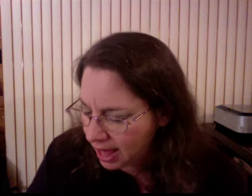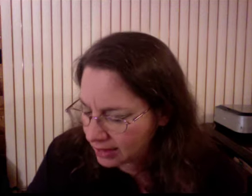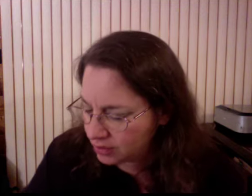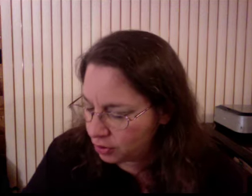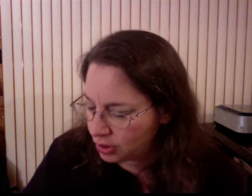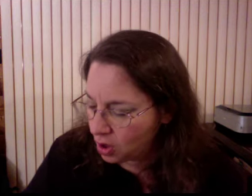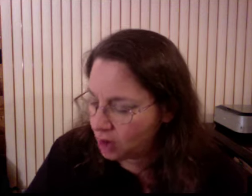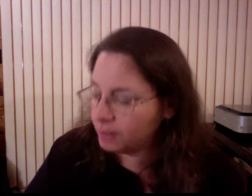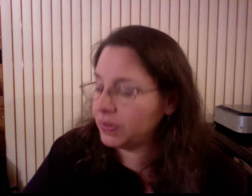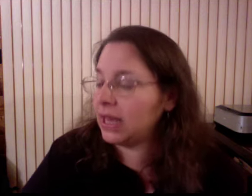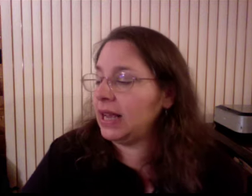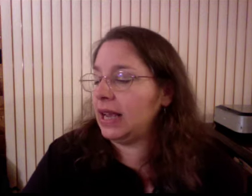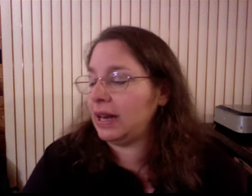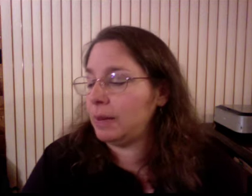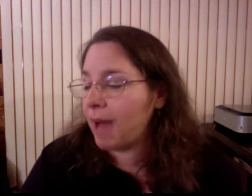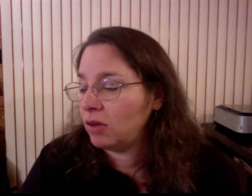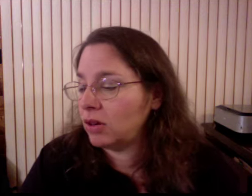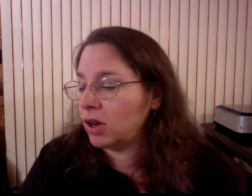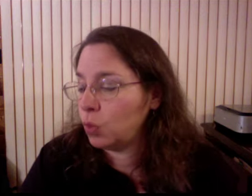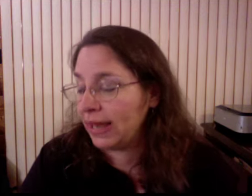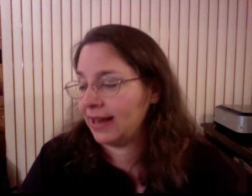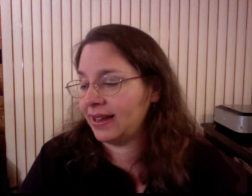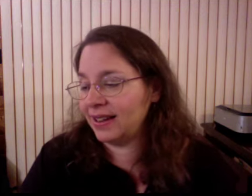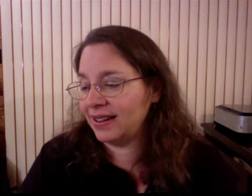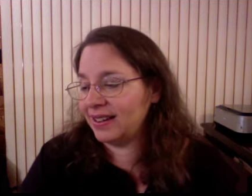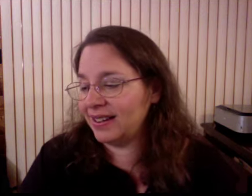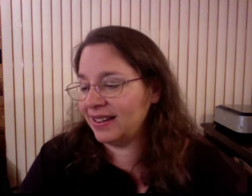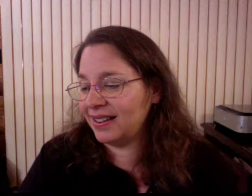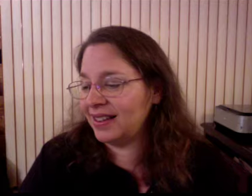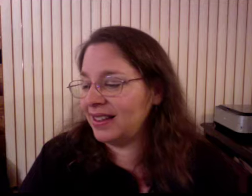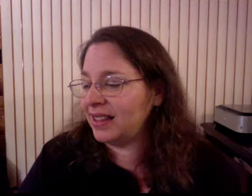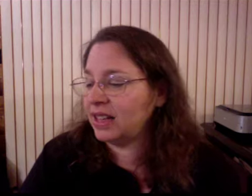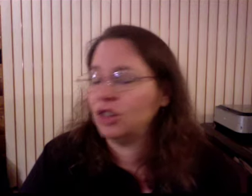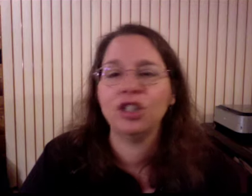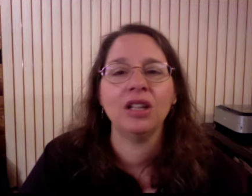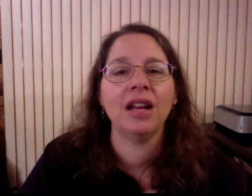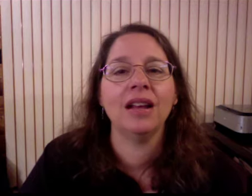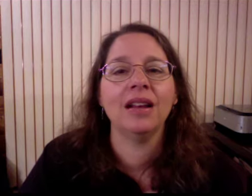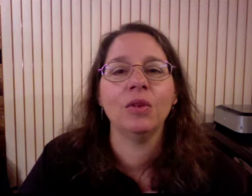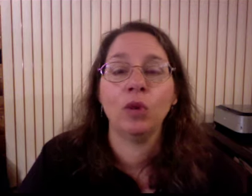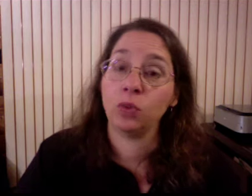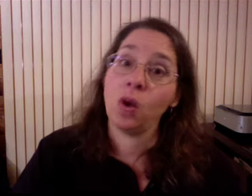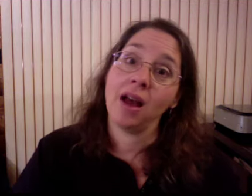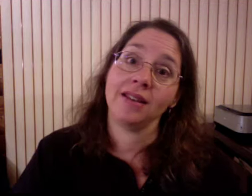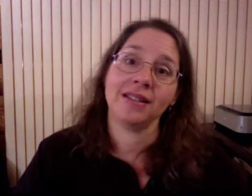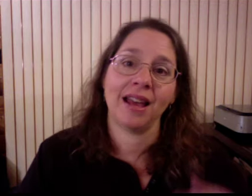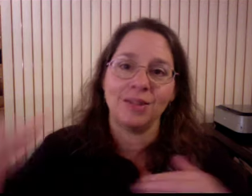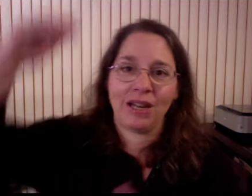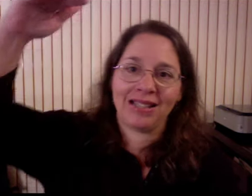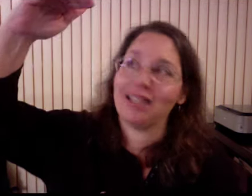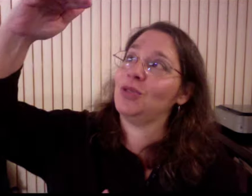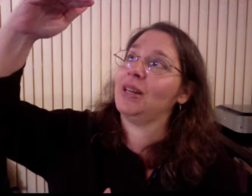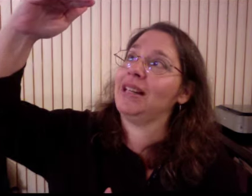last very long. In about a week, the illusion, which was as big as the Twin